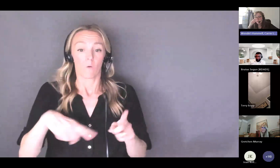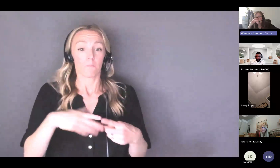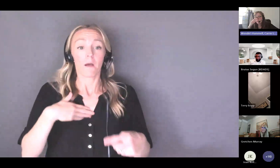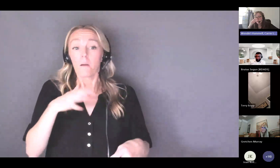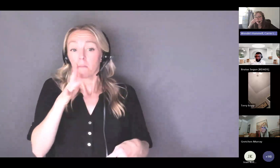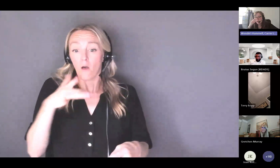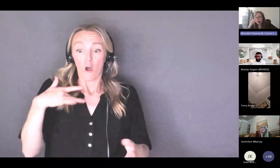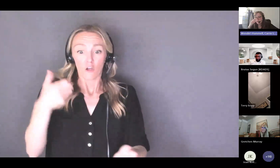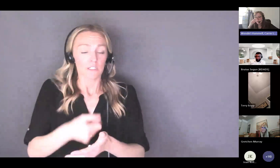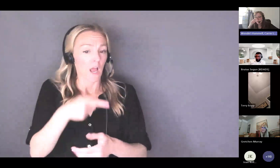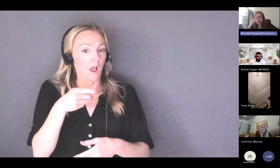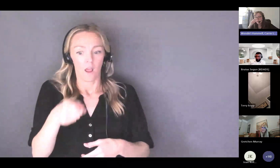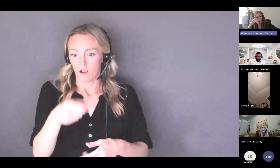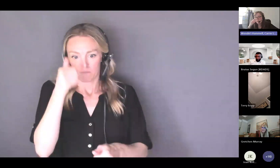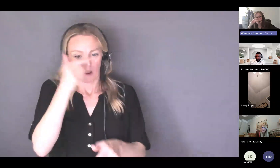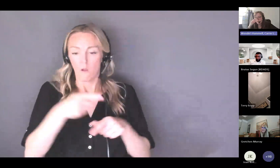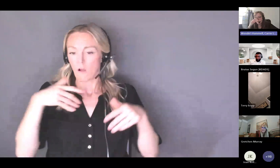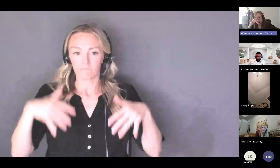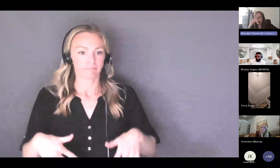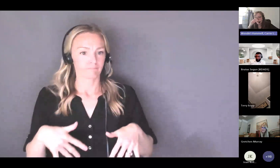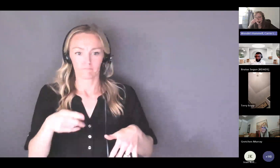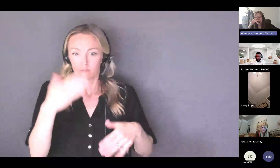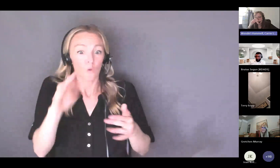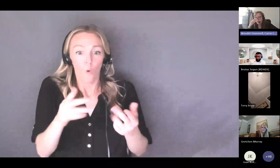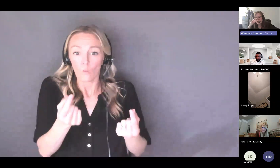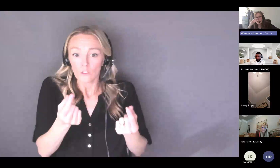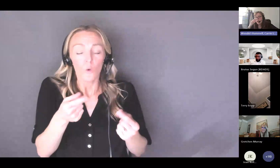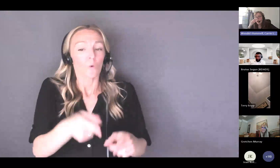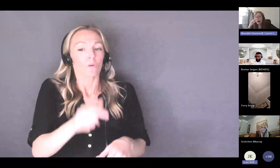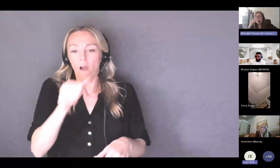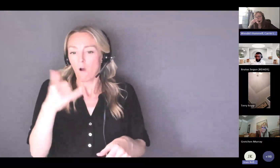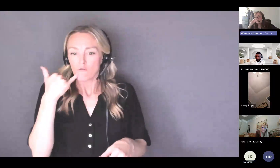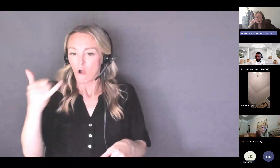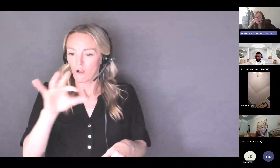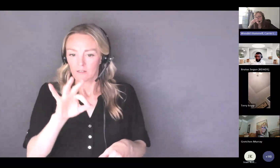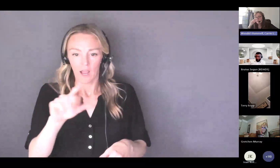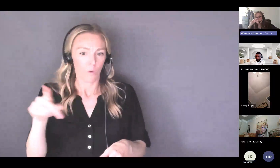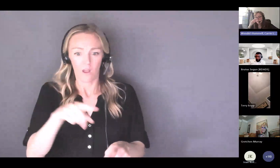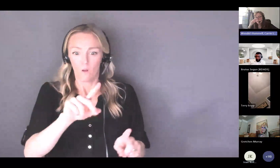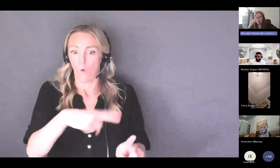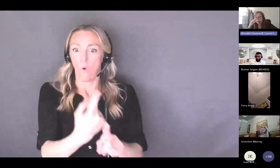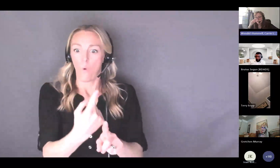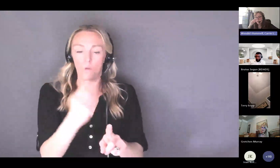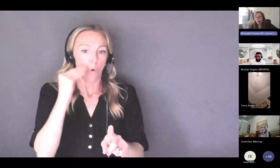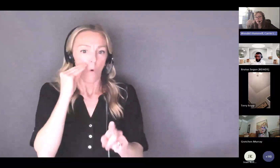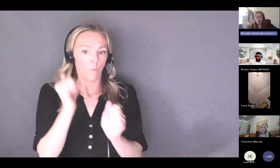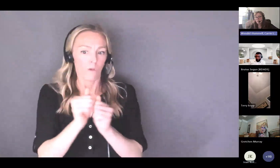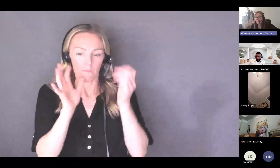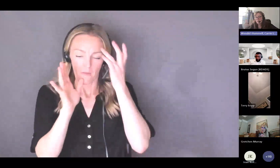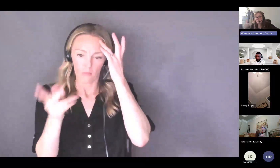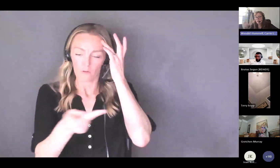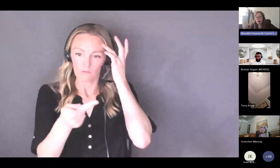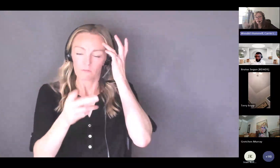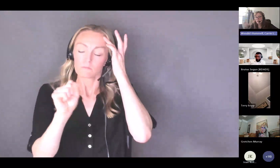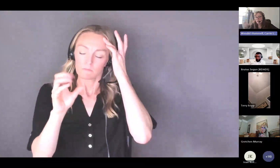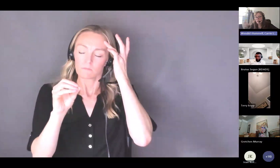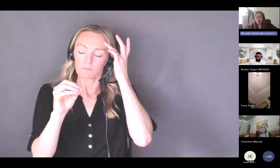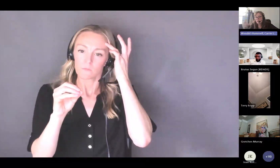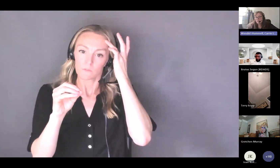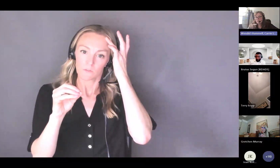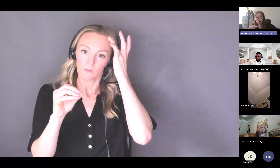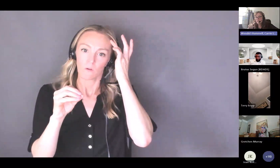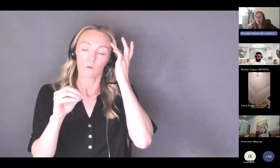to do. He did not call 911. He was the only person at home. So I think that just speaks to what you might be able to